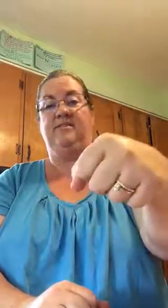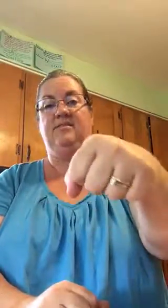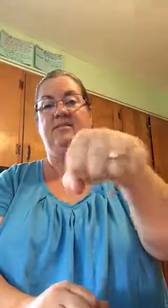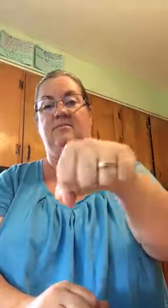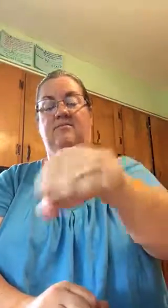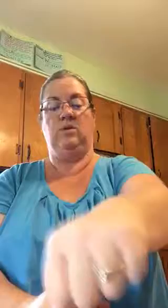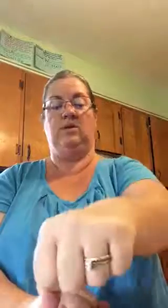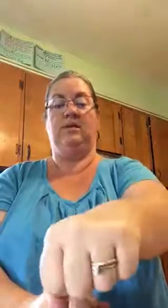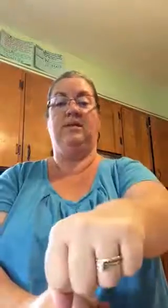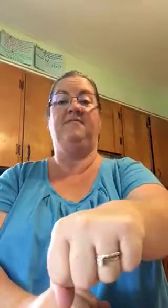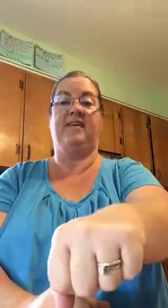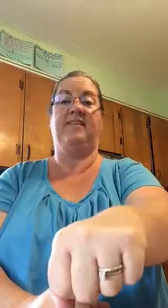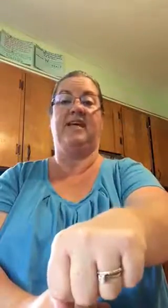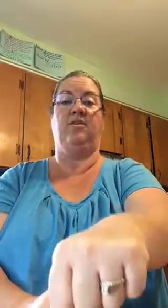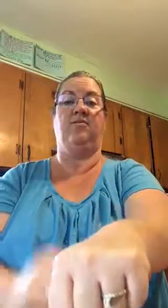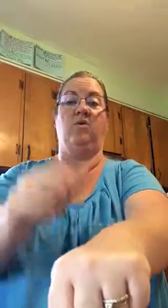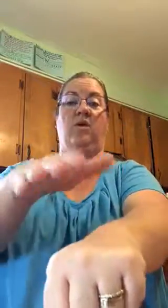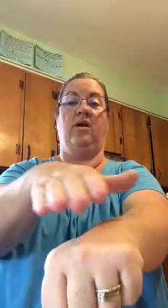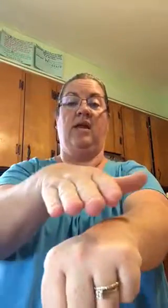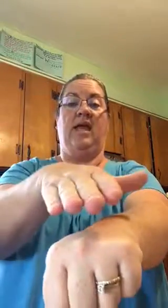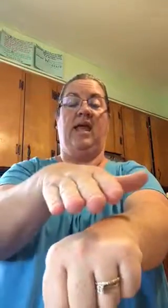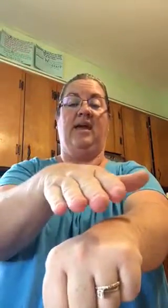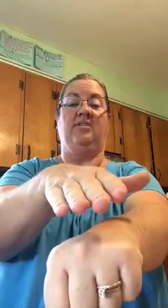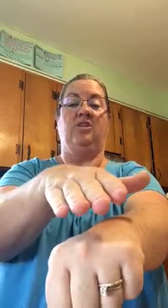fist facing down to the floor, and your